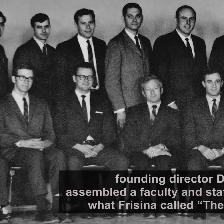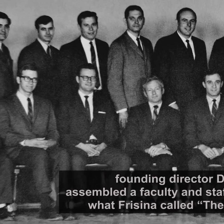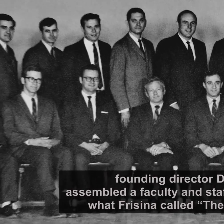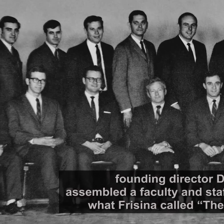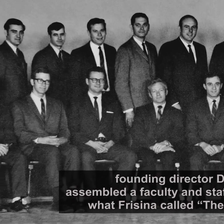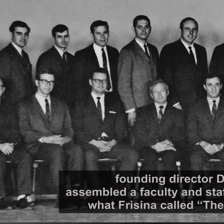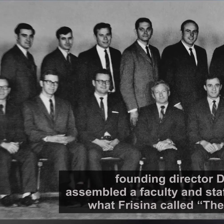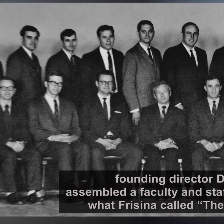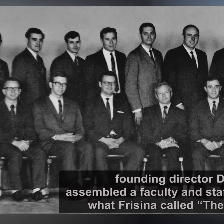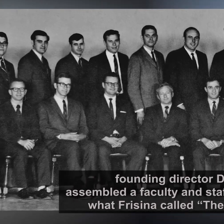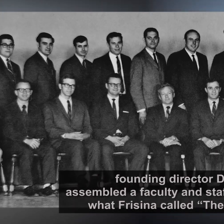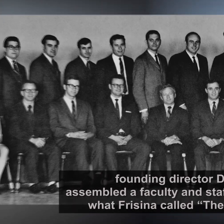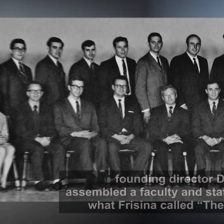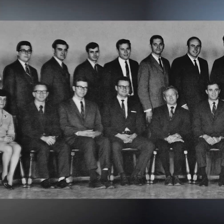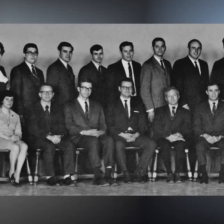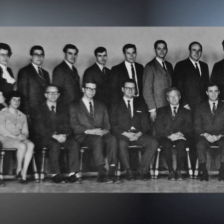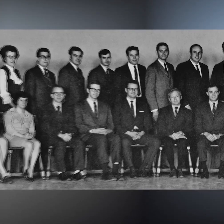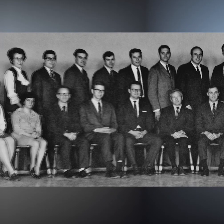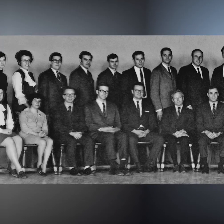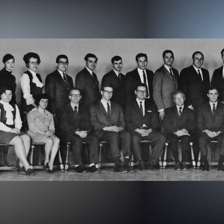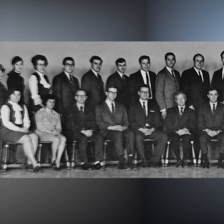Frizina called the grand experiment.